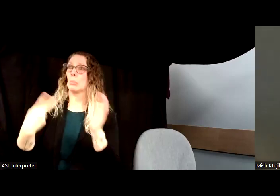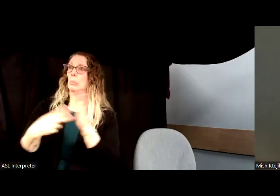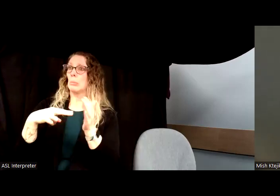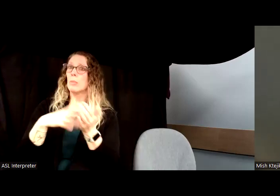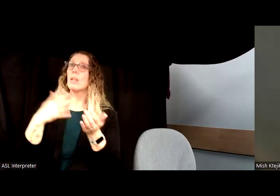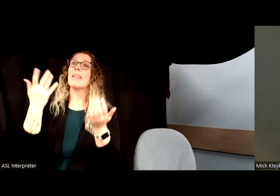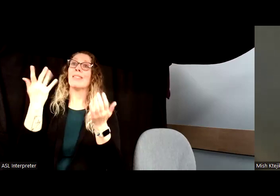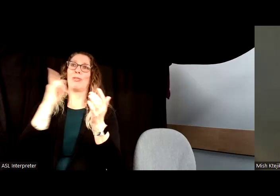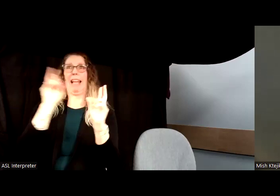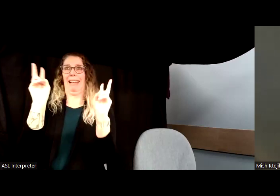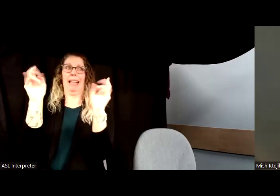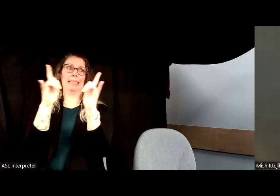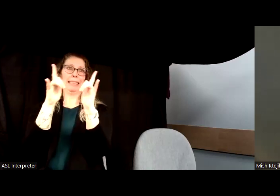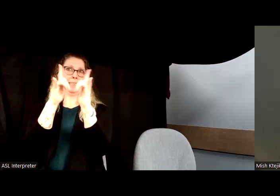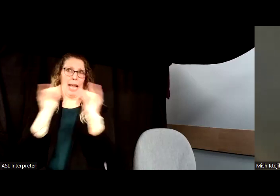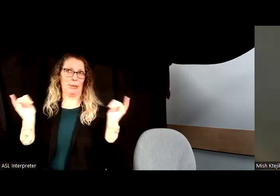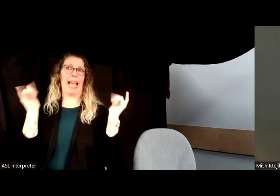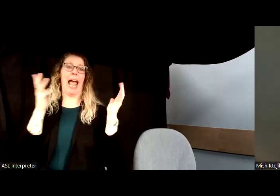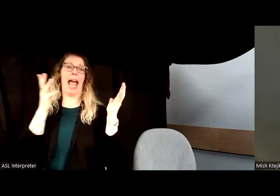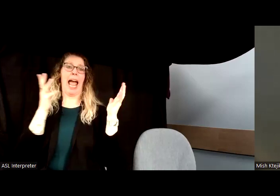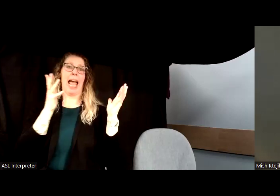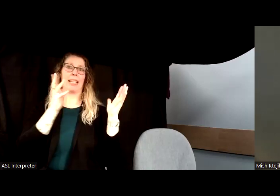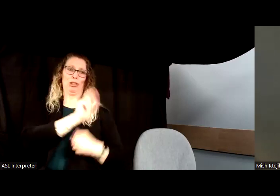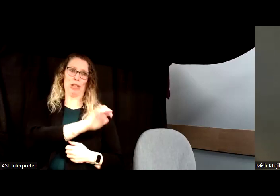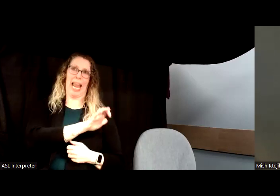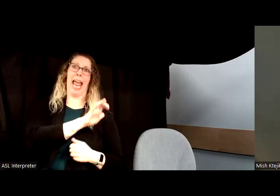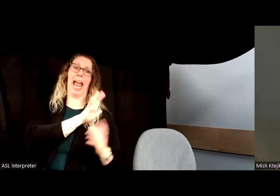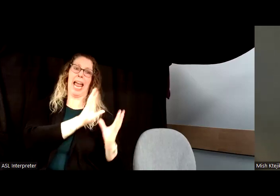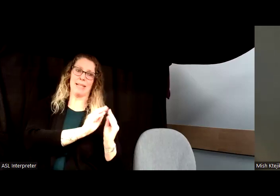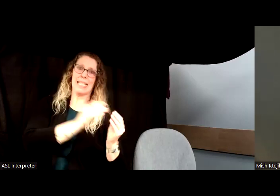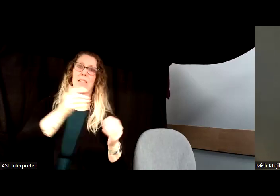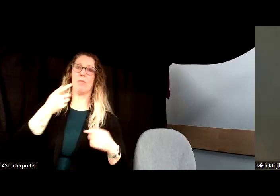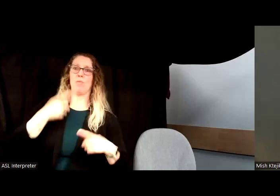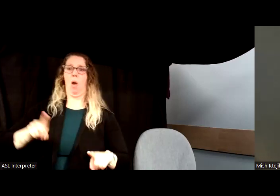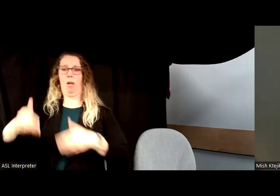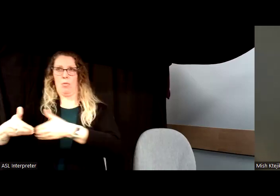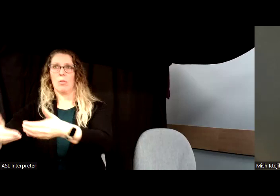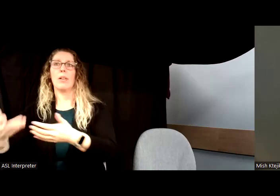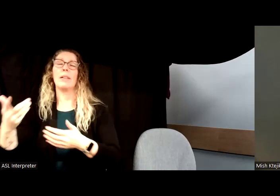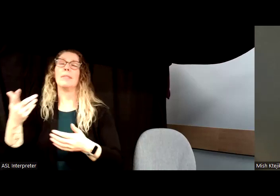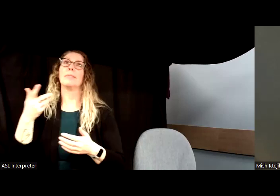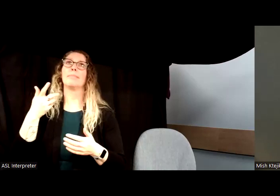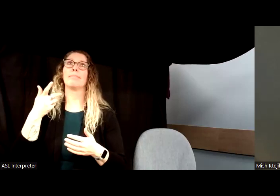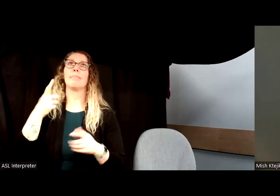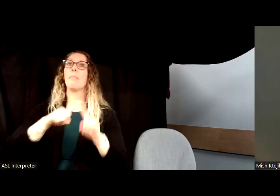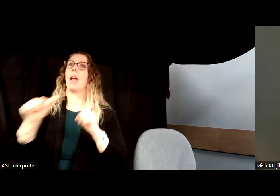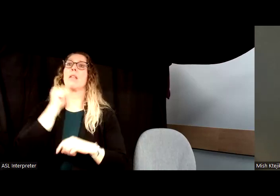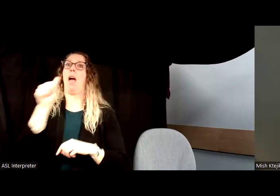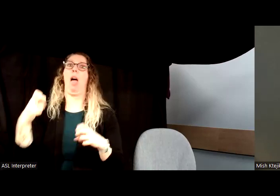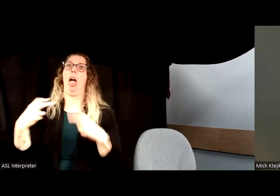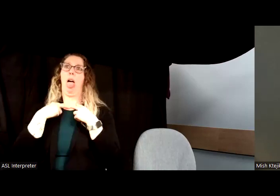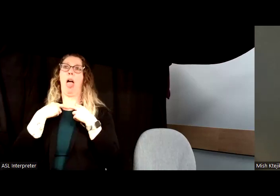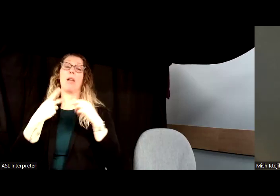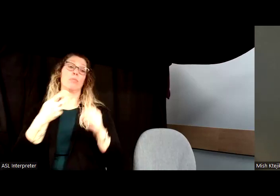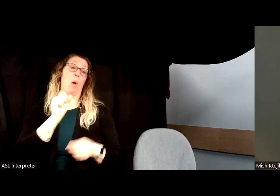will be simultaneously still having the RAC, but it doesn't box us in. So the RAC could